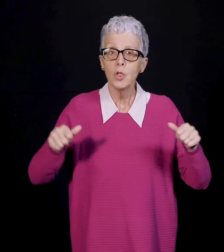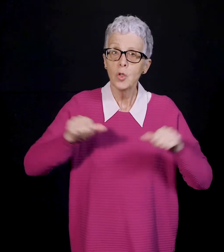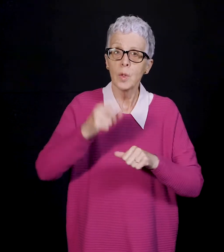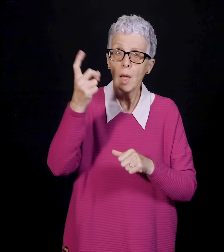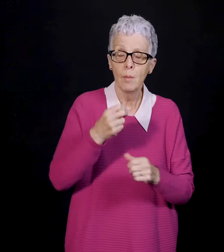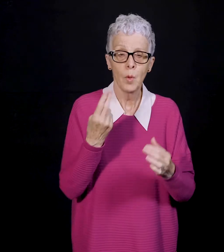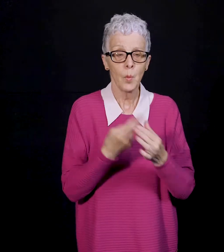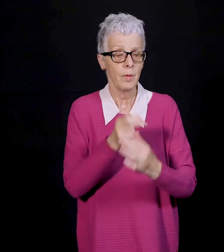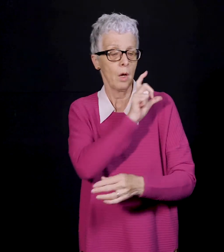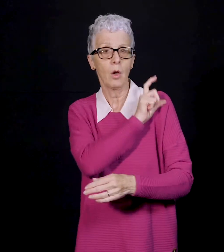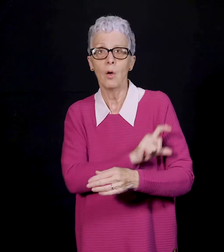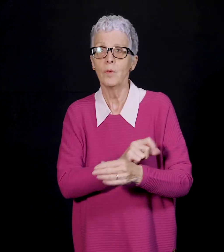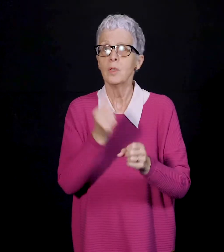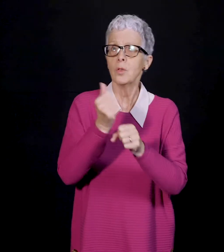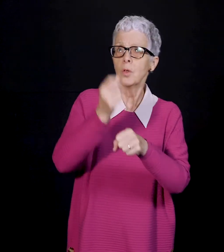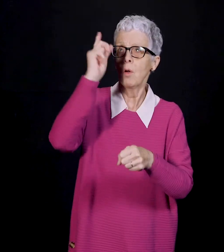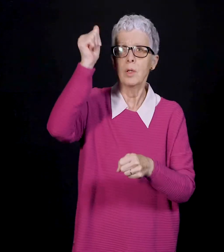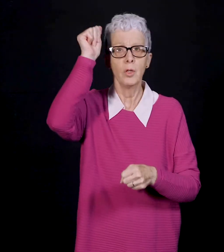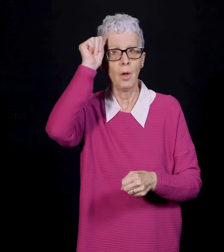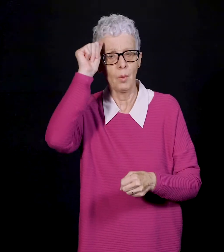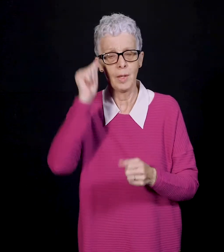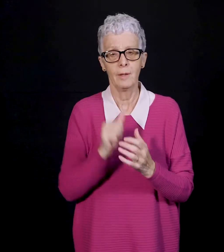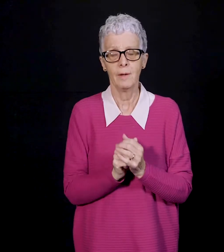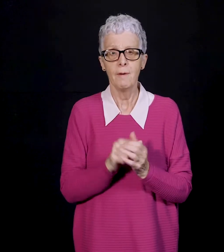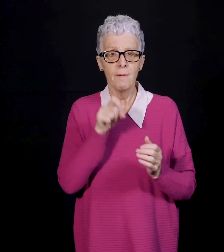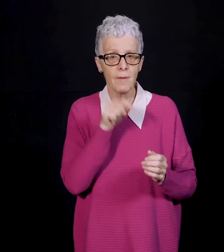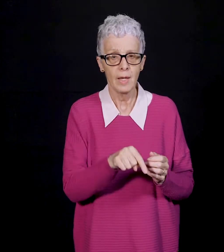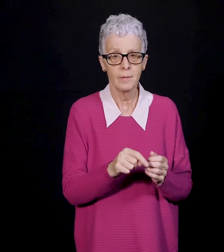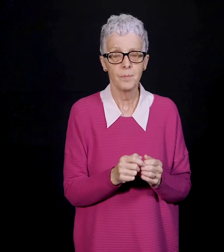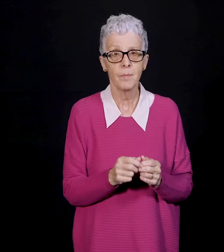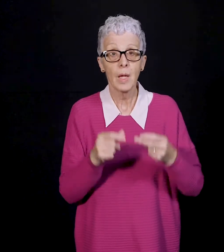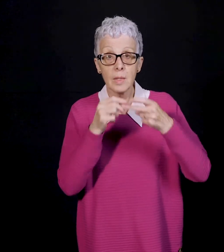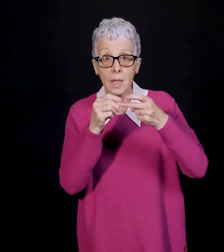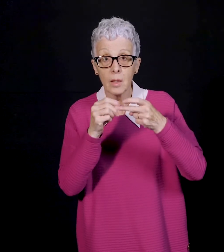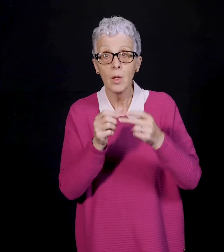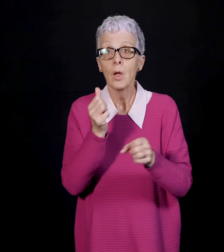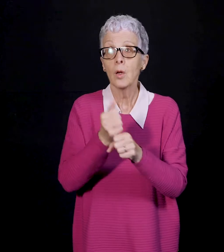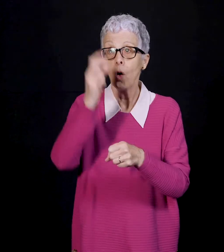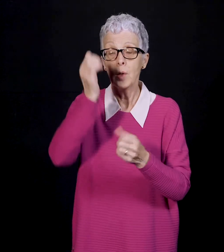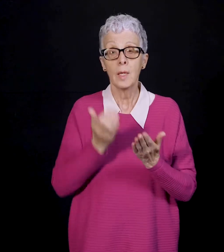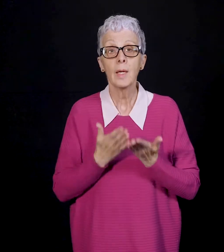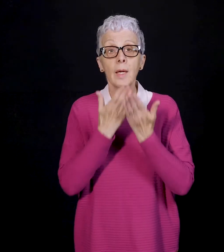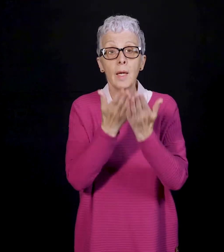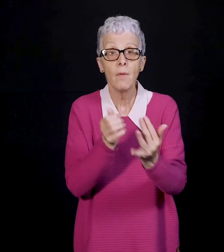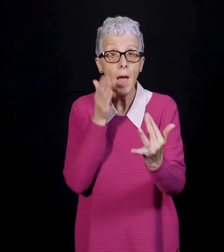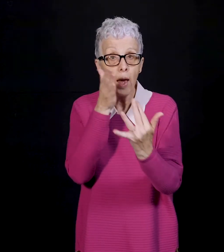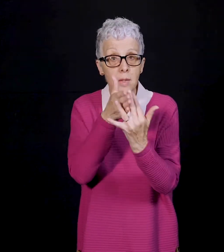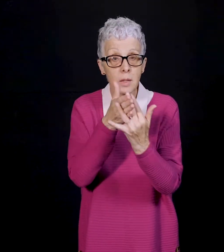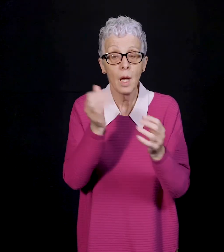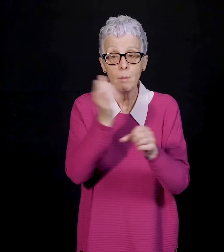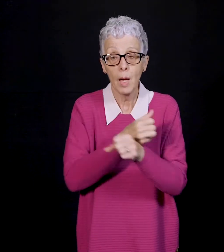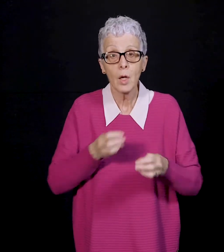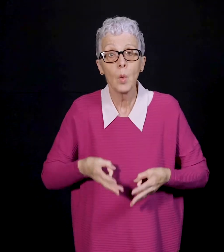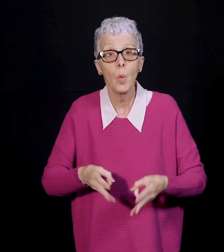assurance and with confidence. The second thing, God not only provides access, but he has also made a way for our guilt and